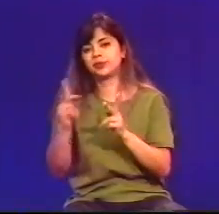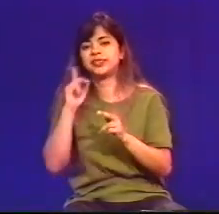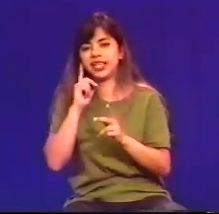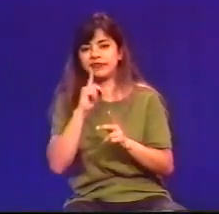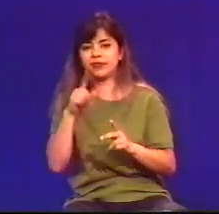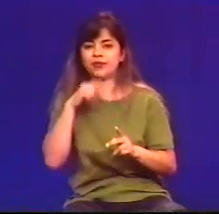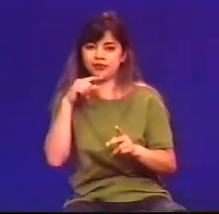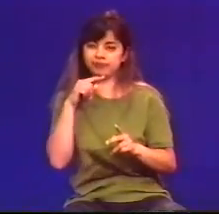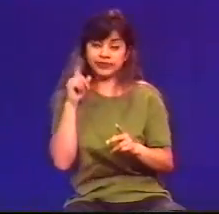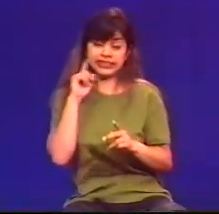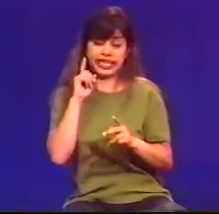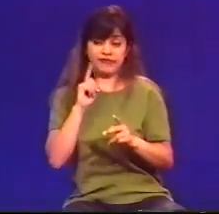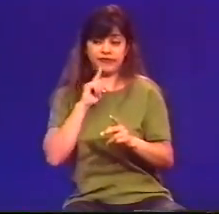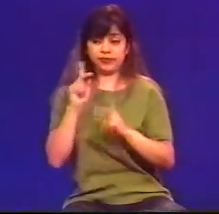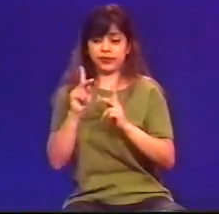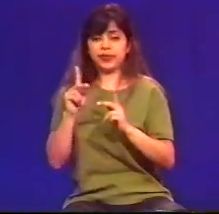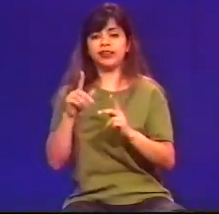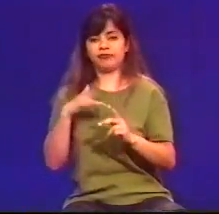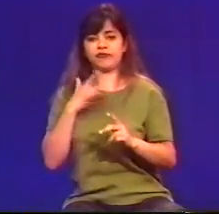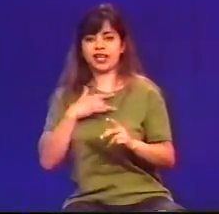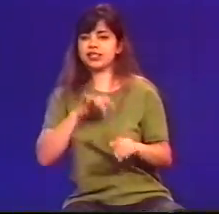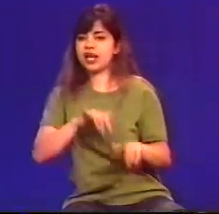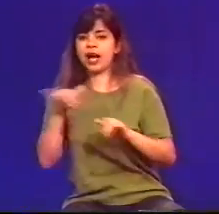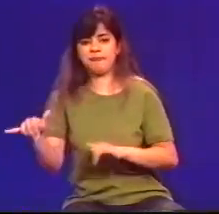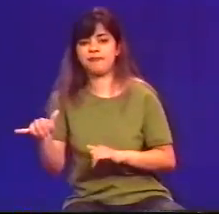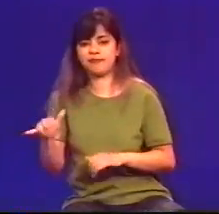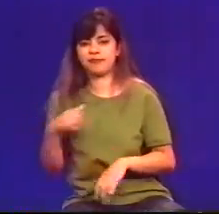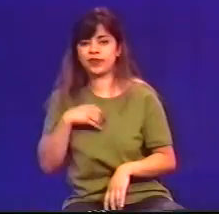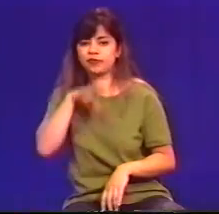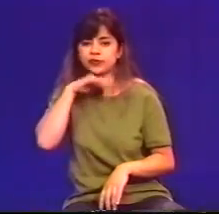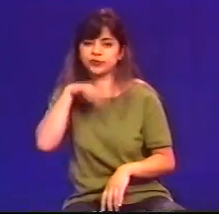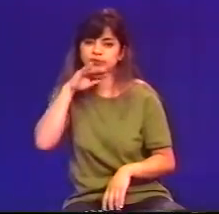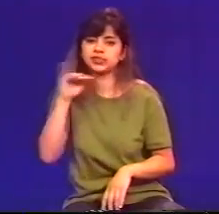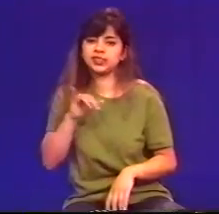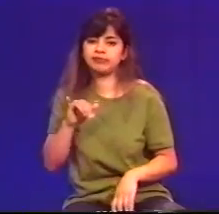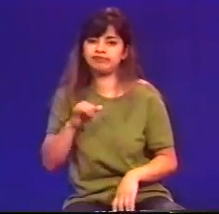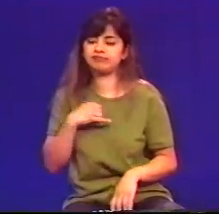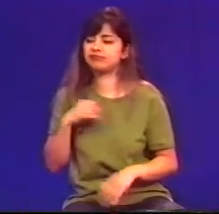That's an experience that I'm sure members of both the Pakistani and American deaf communities can relate to.